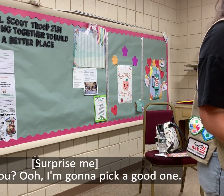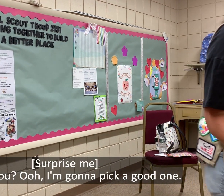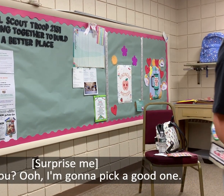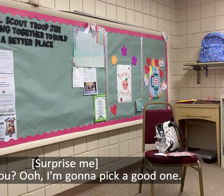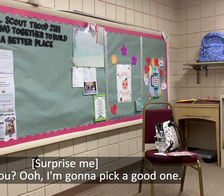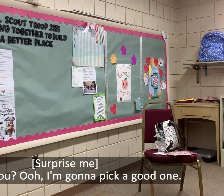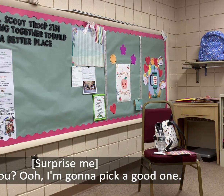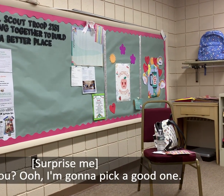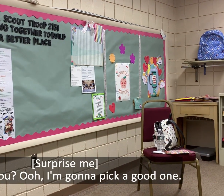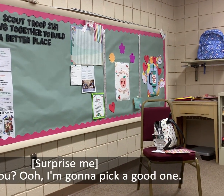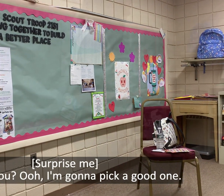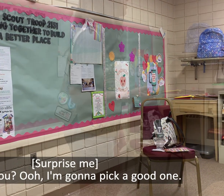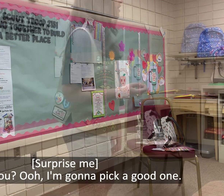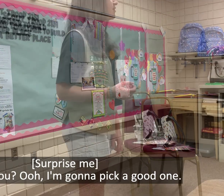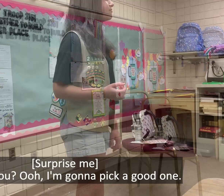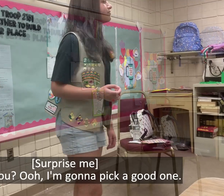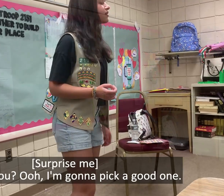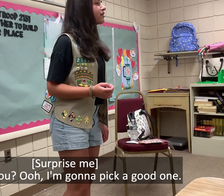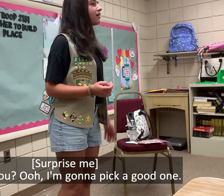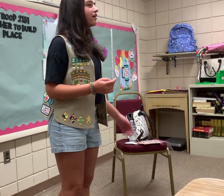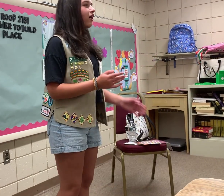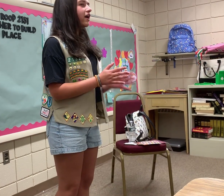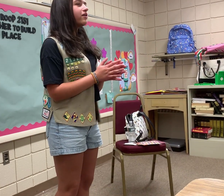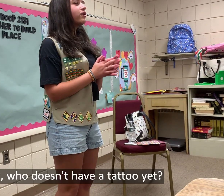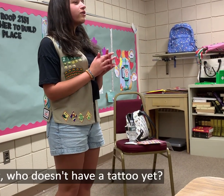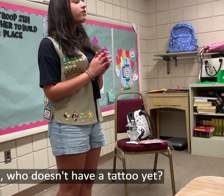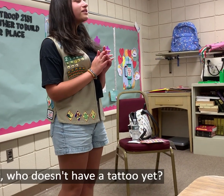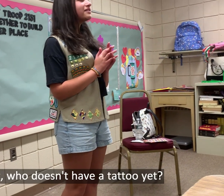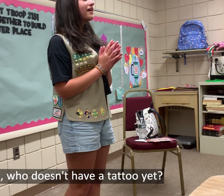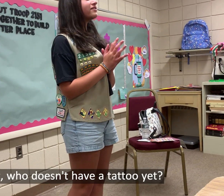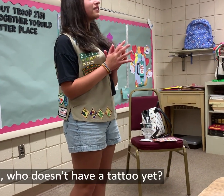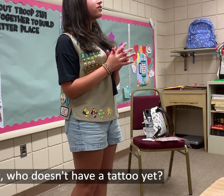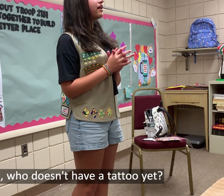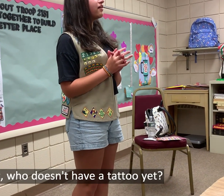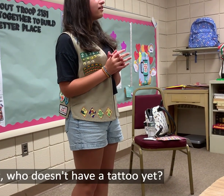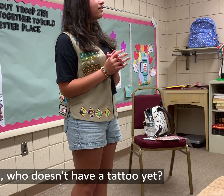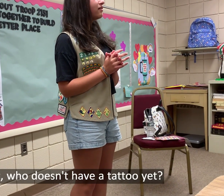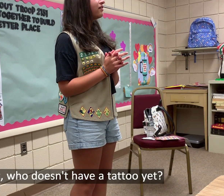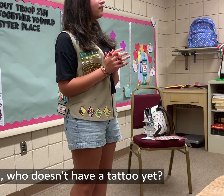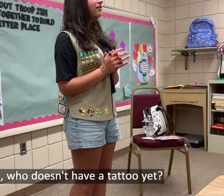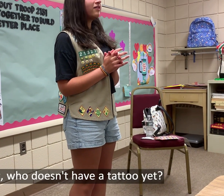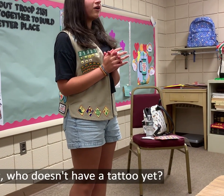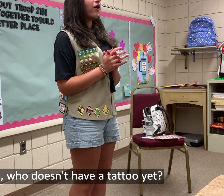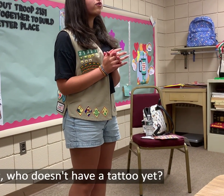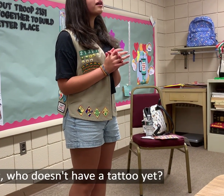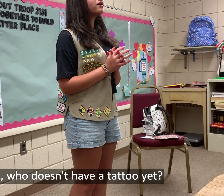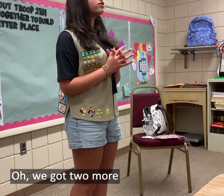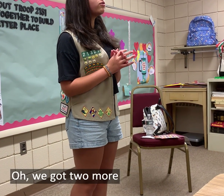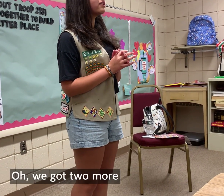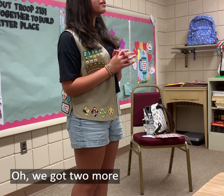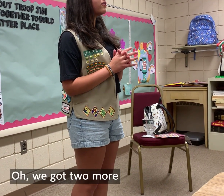Surprise you. Ooh, I'm gonna pick a good one. Yeah, you got it. All right, who doesn't have a tattoo yet? Oh, we got two more that don't have a